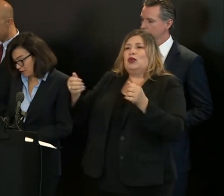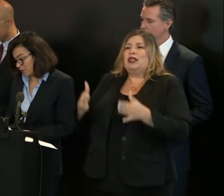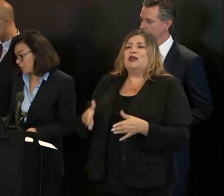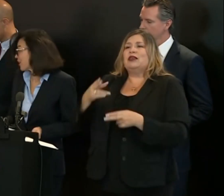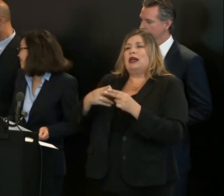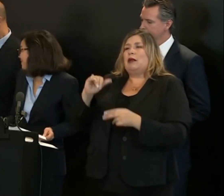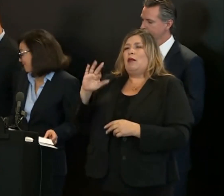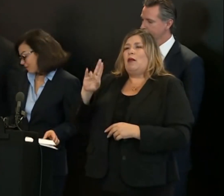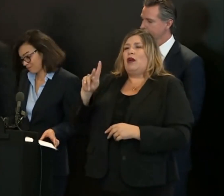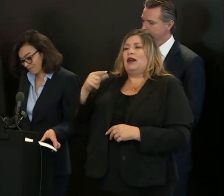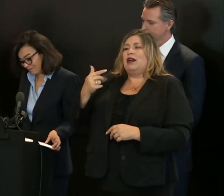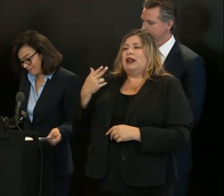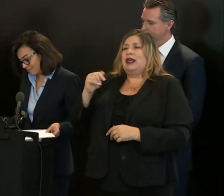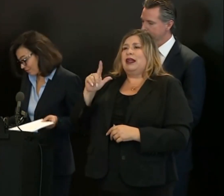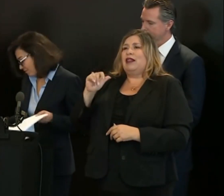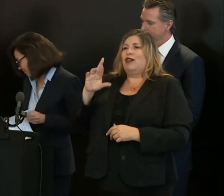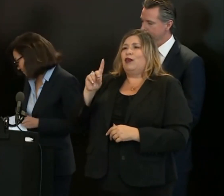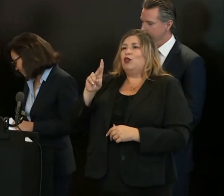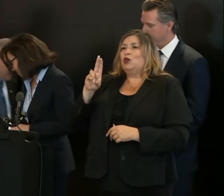Mark Ghilarducci.